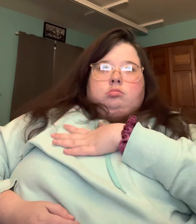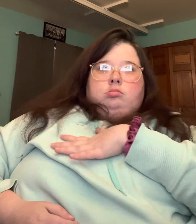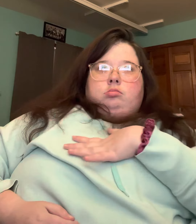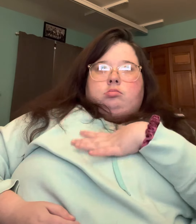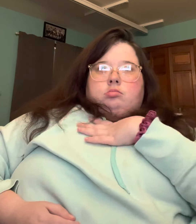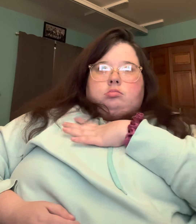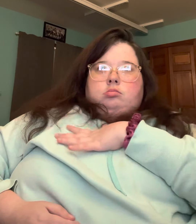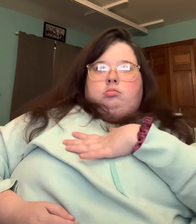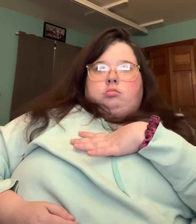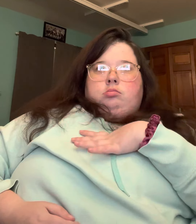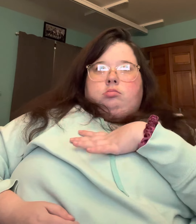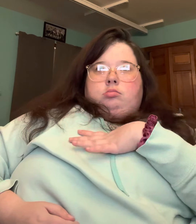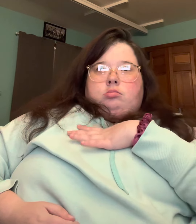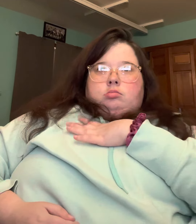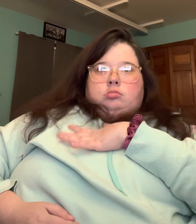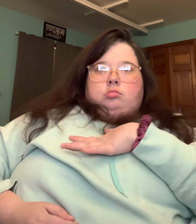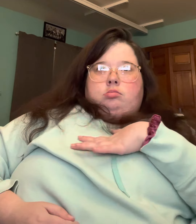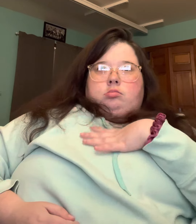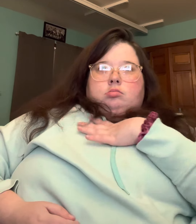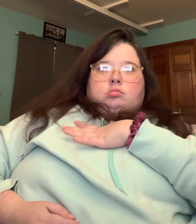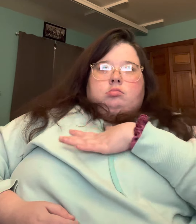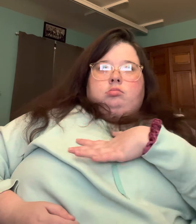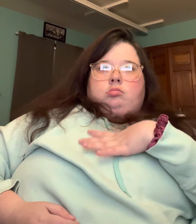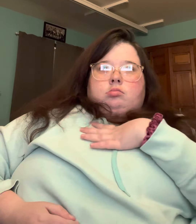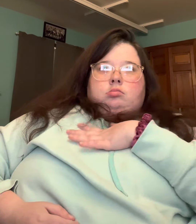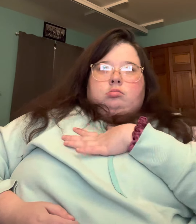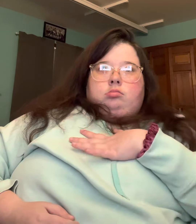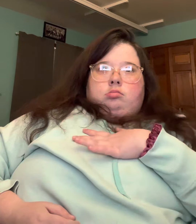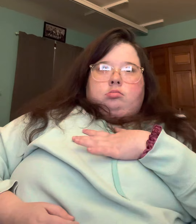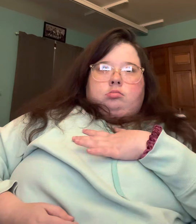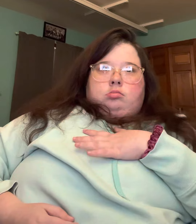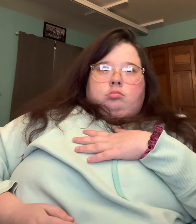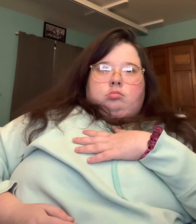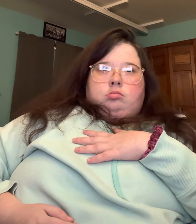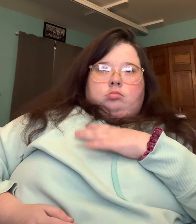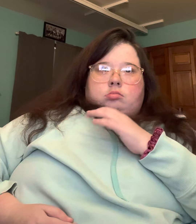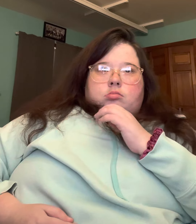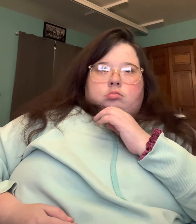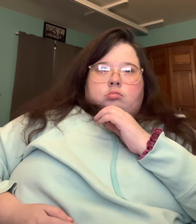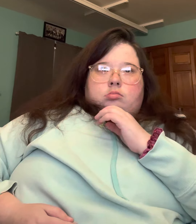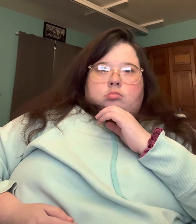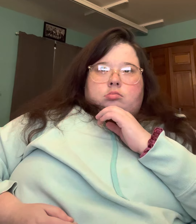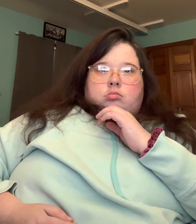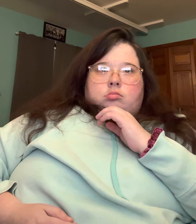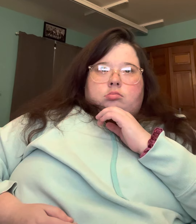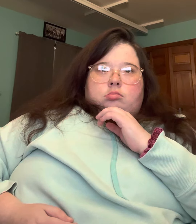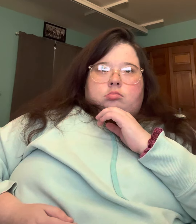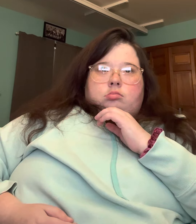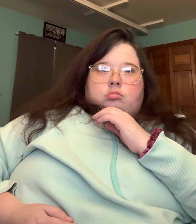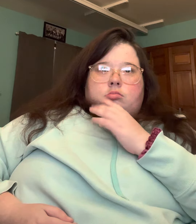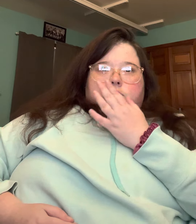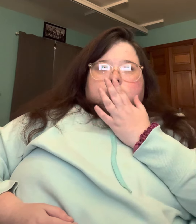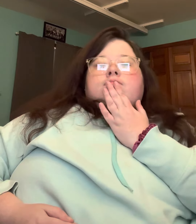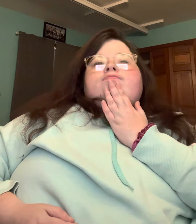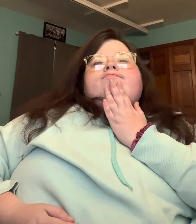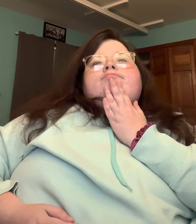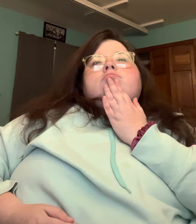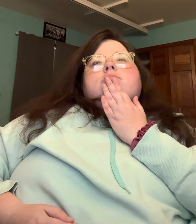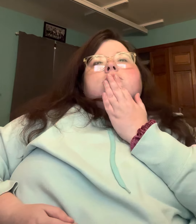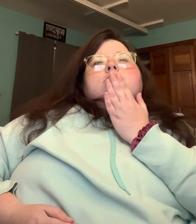chest in a circle. Please. Number 2 is thank you. So you're going to